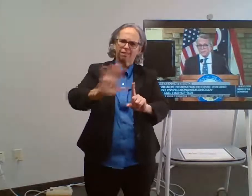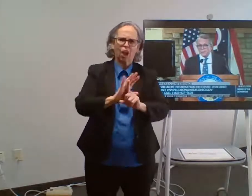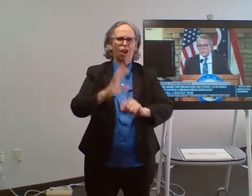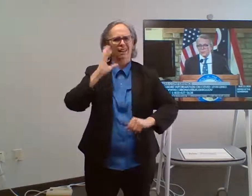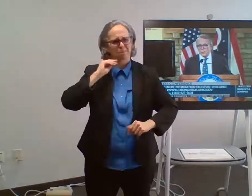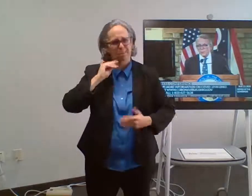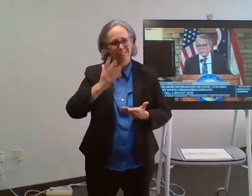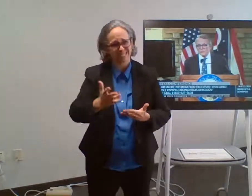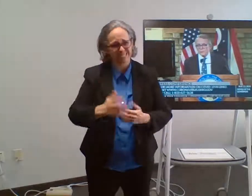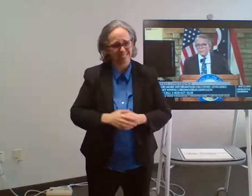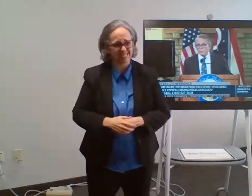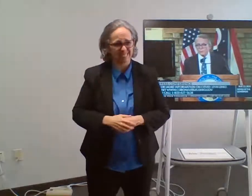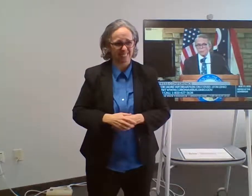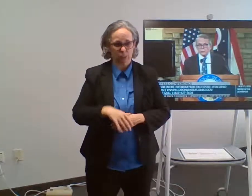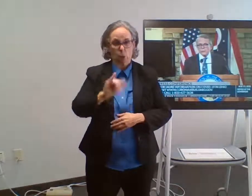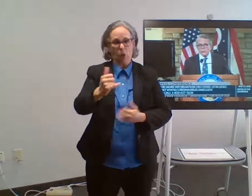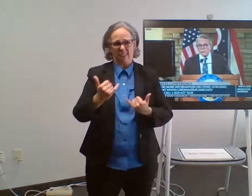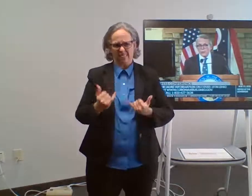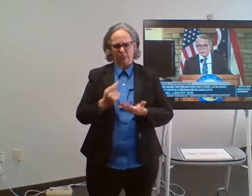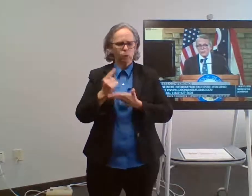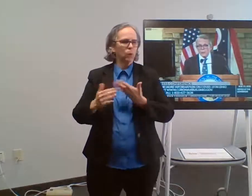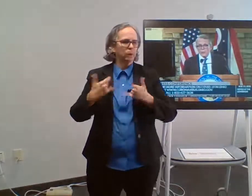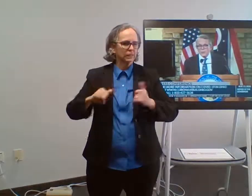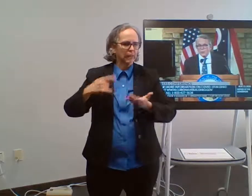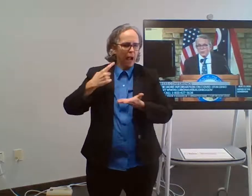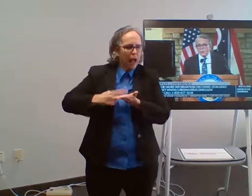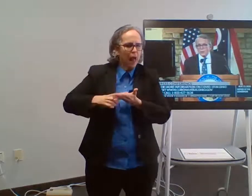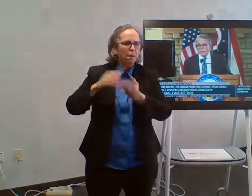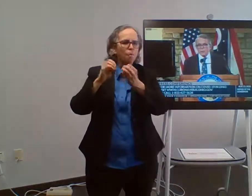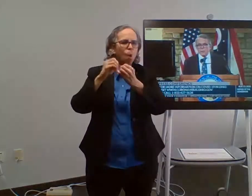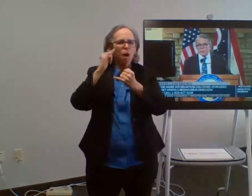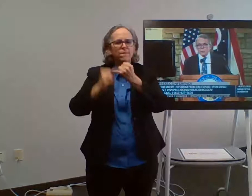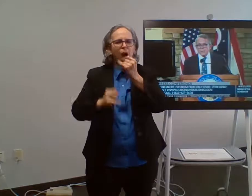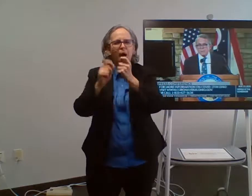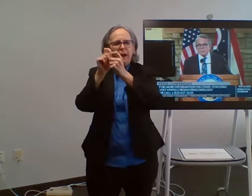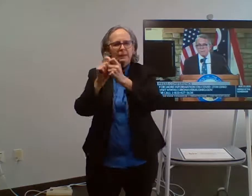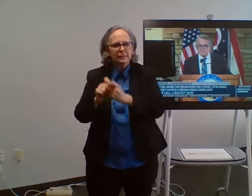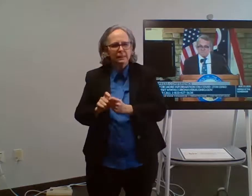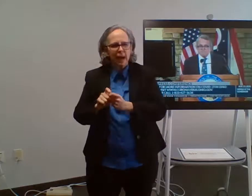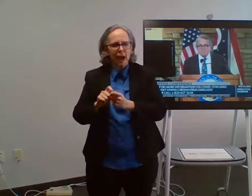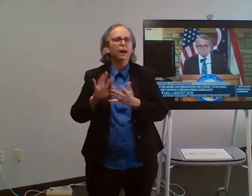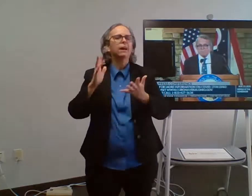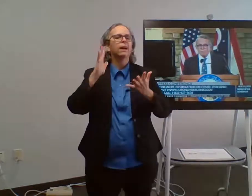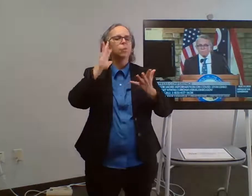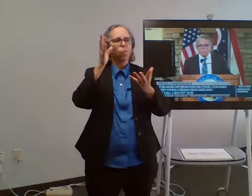weekend for everyone to sports. So that will be coming.